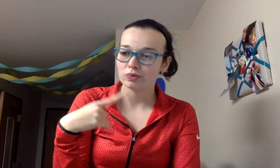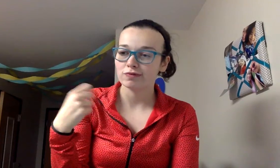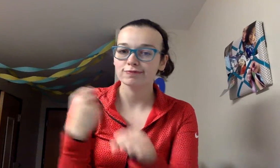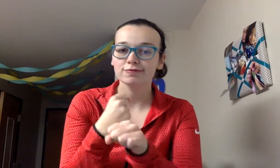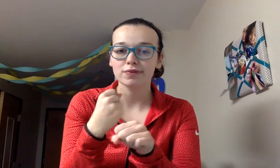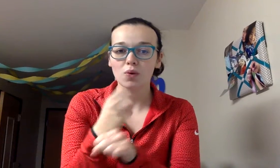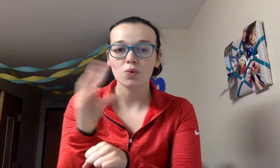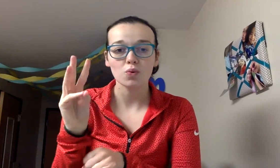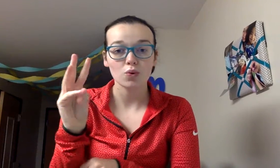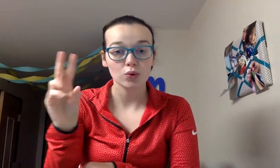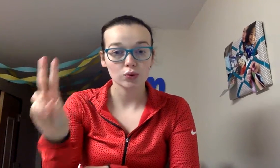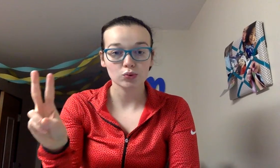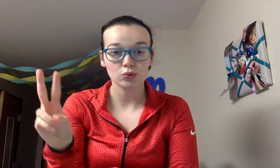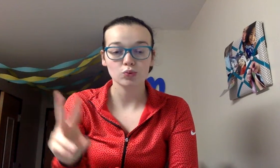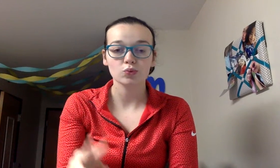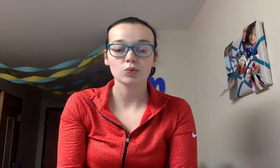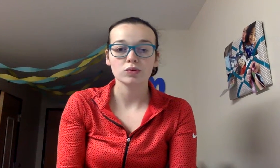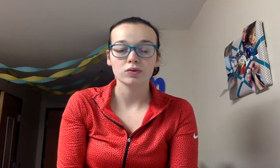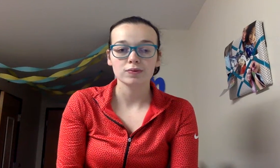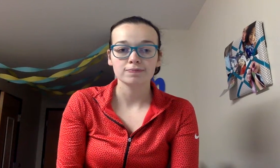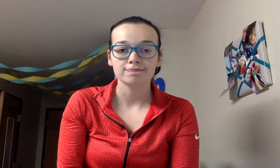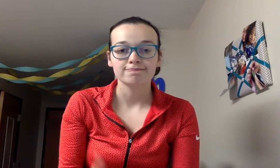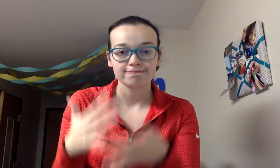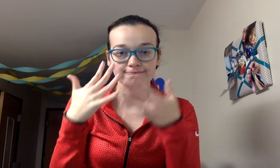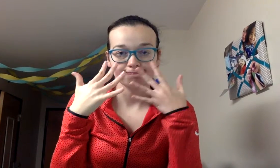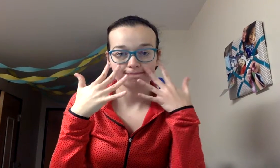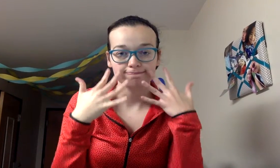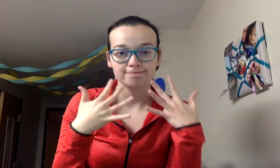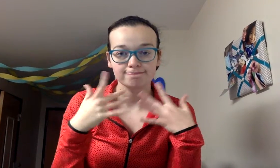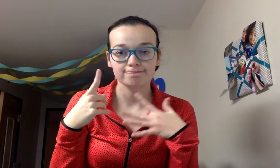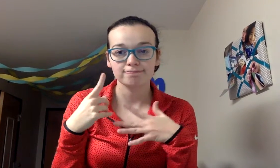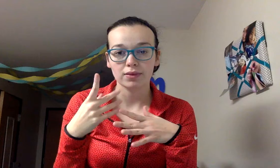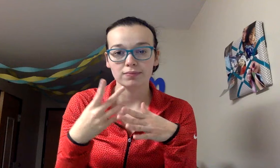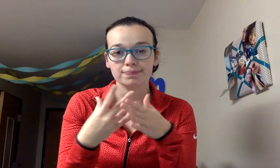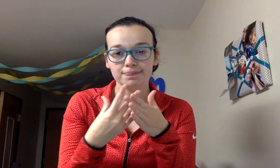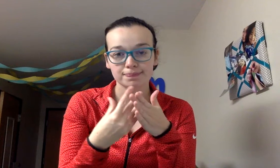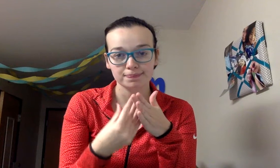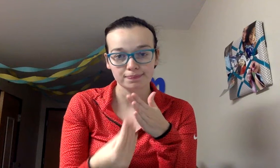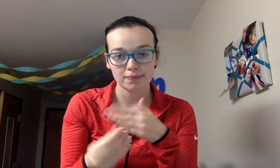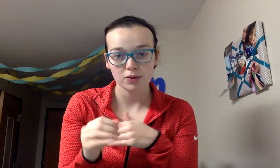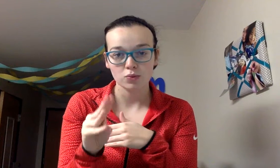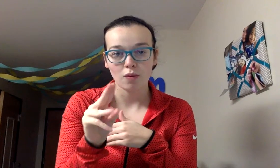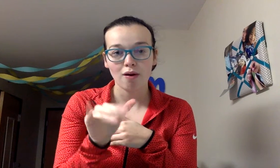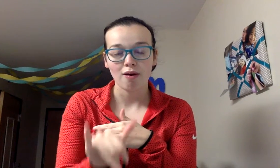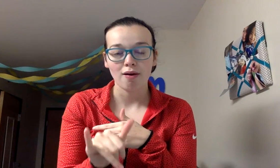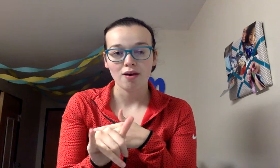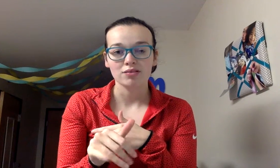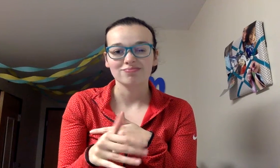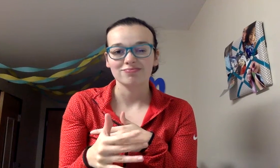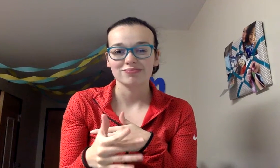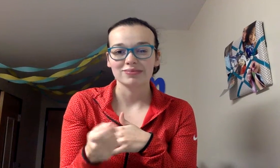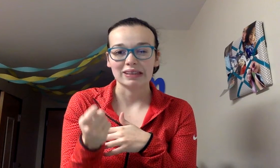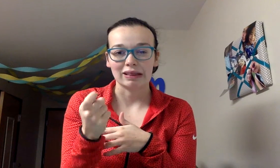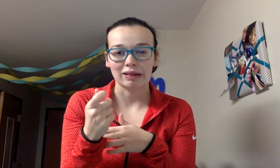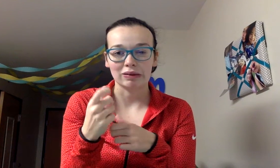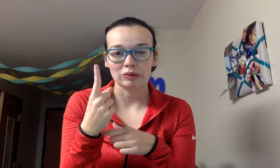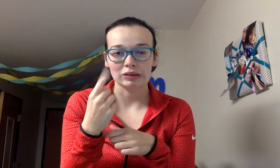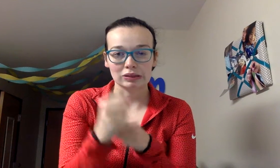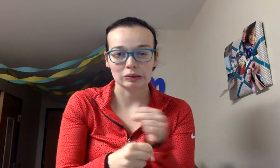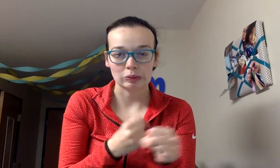greatest generation. Sadly, my dad passed away a little over a year ago. And when my mother was going through his things, that was when she discovered